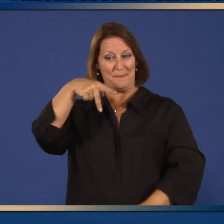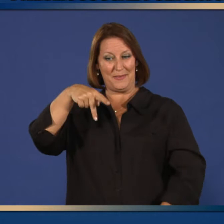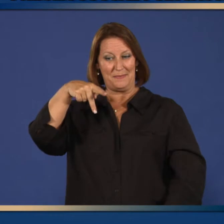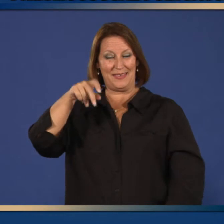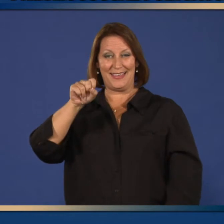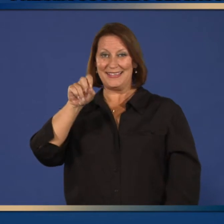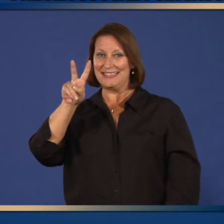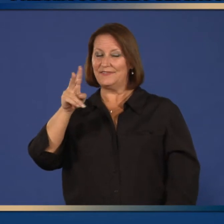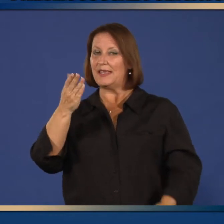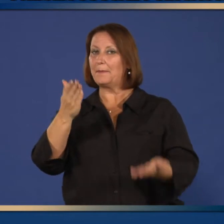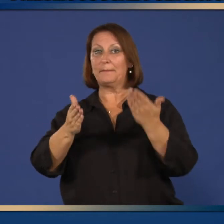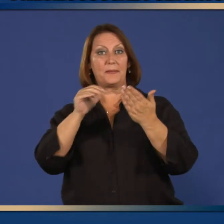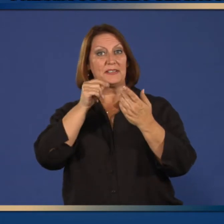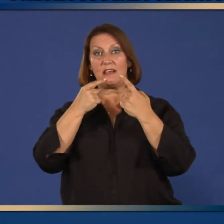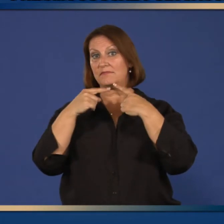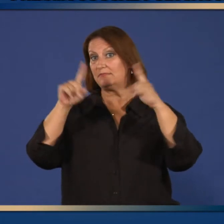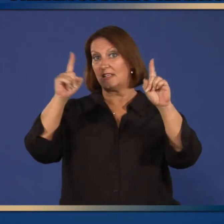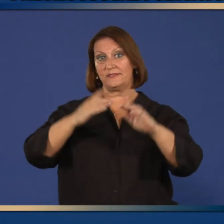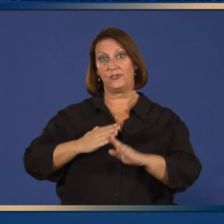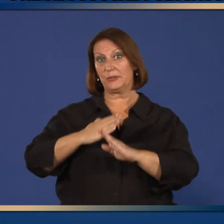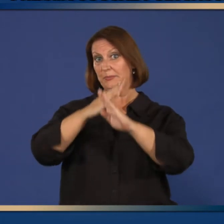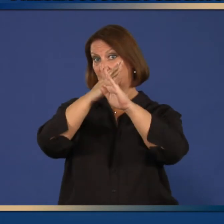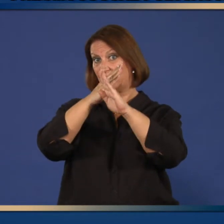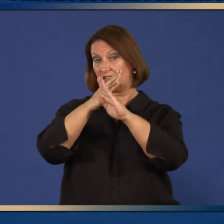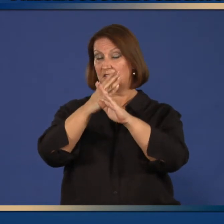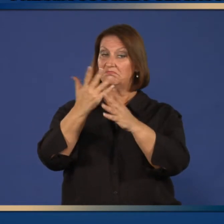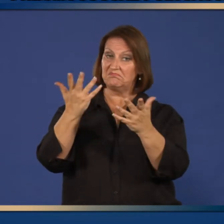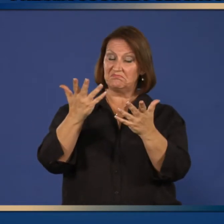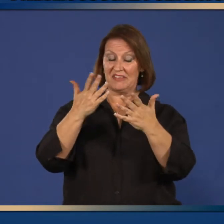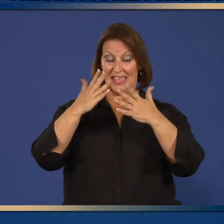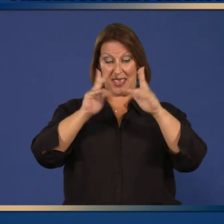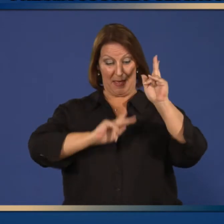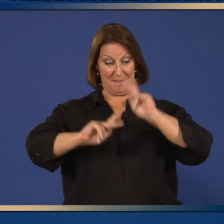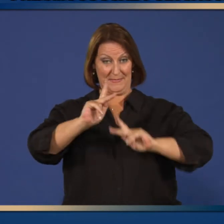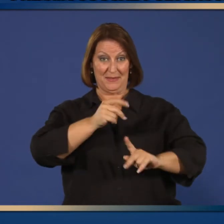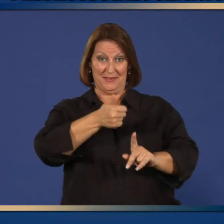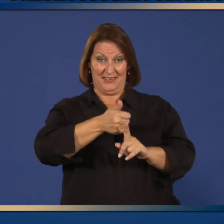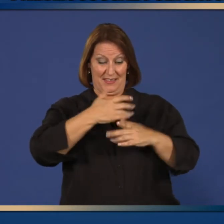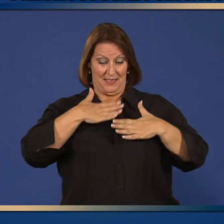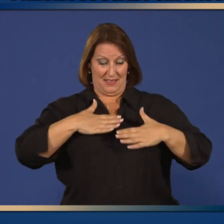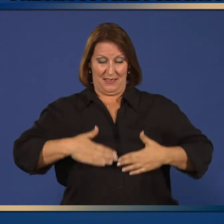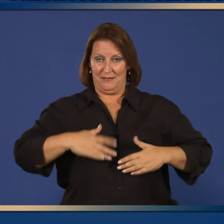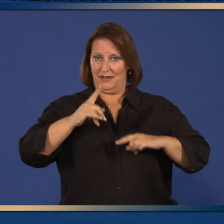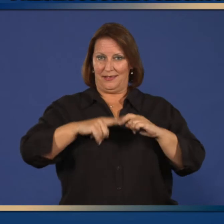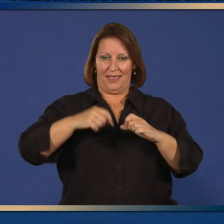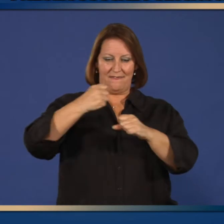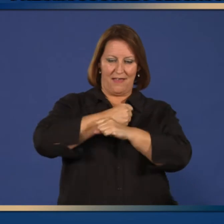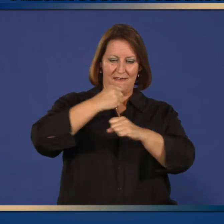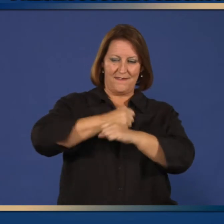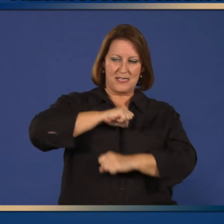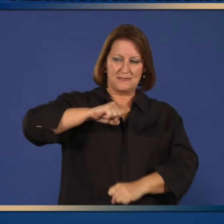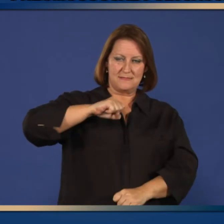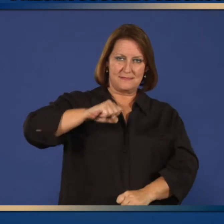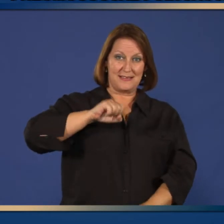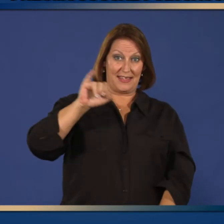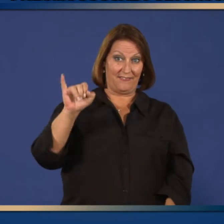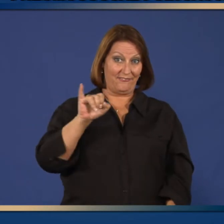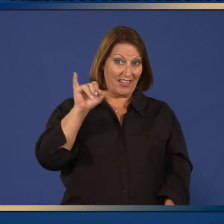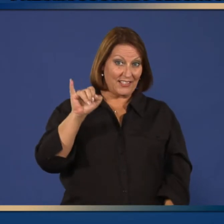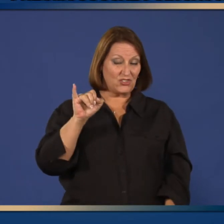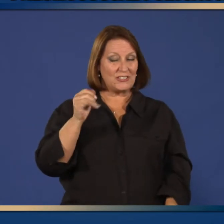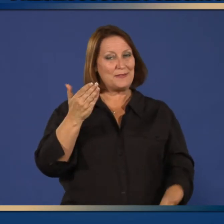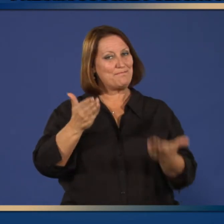PPSV may be less effective for some people, especially those with lower resistance